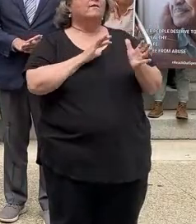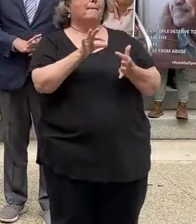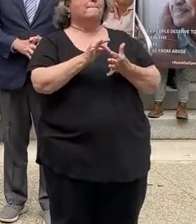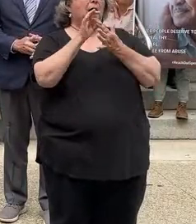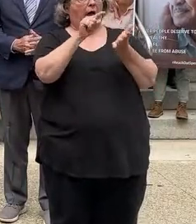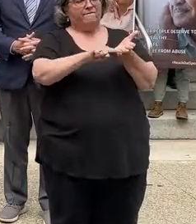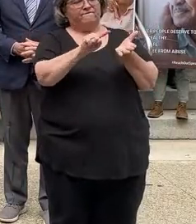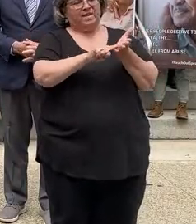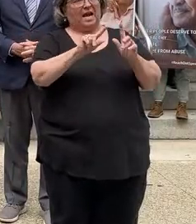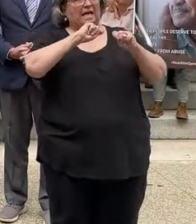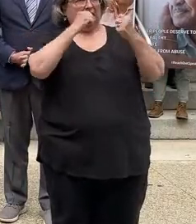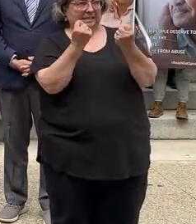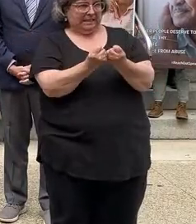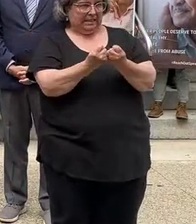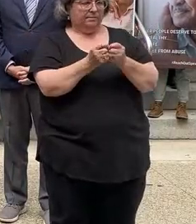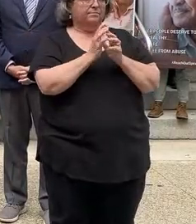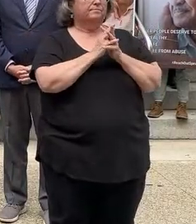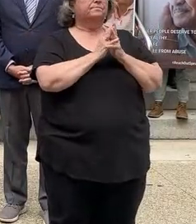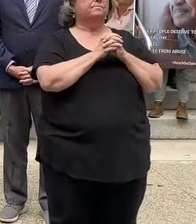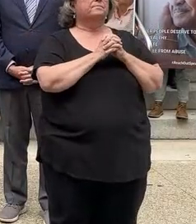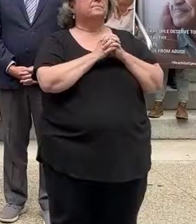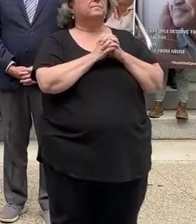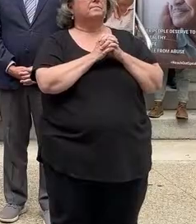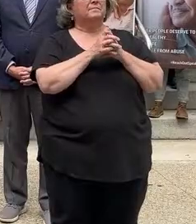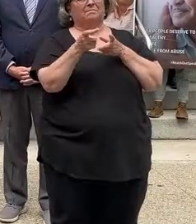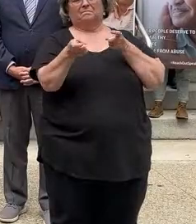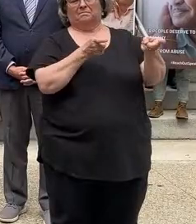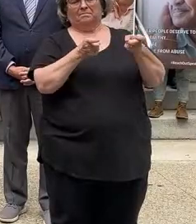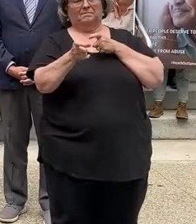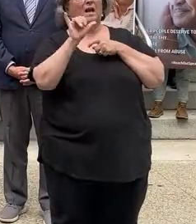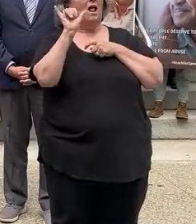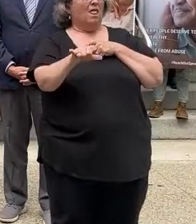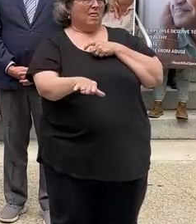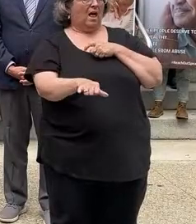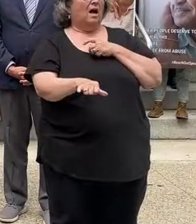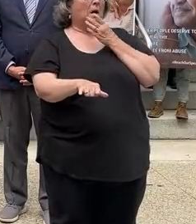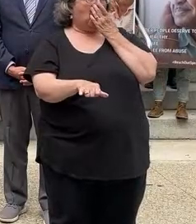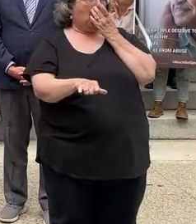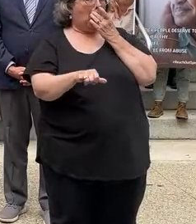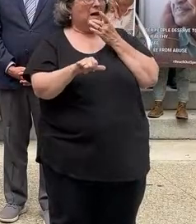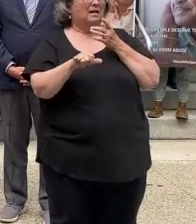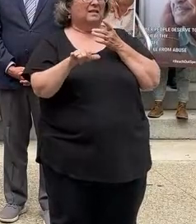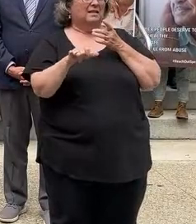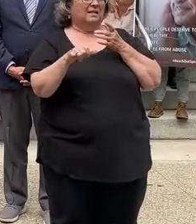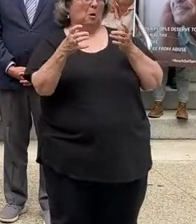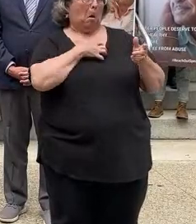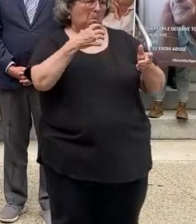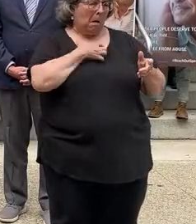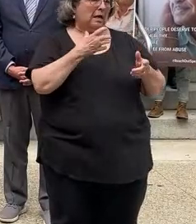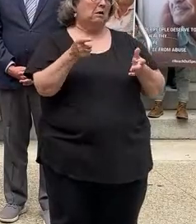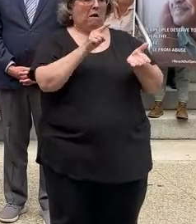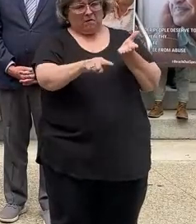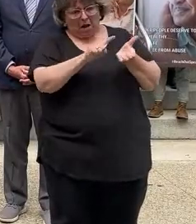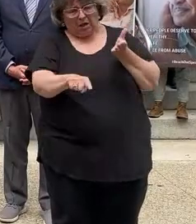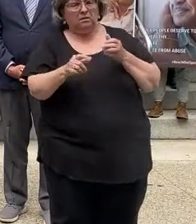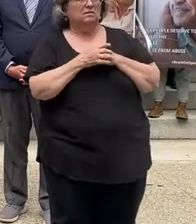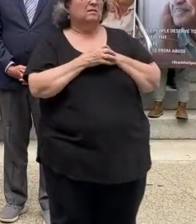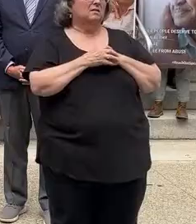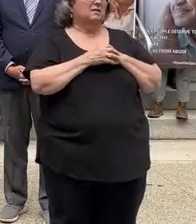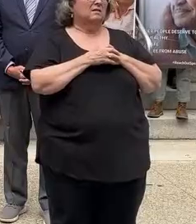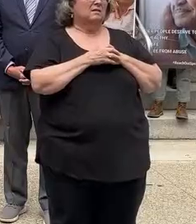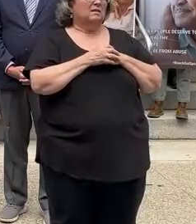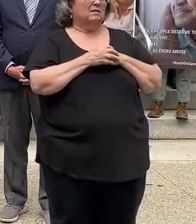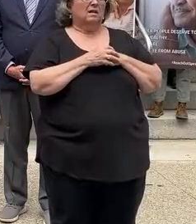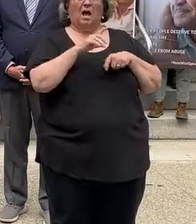special investigations and prosecution unit that handle these kinds of claims, these kinds of investigations. They cannot